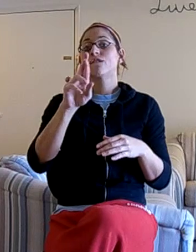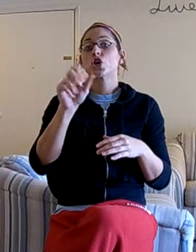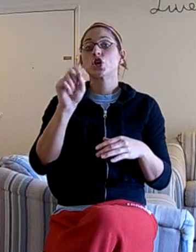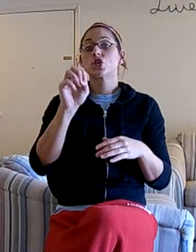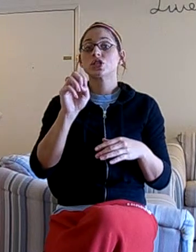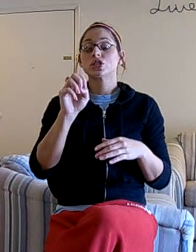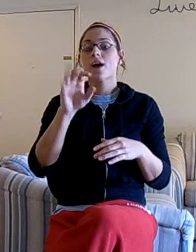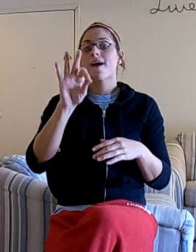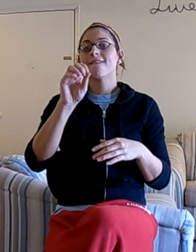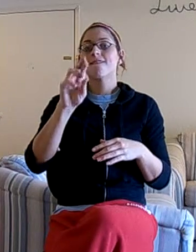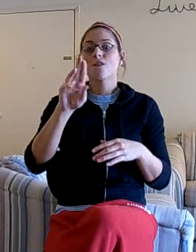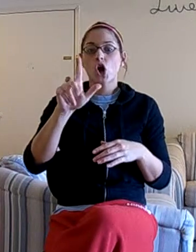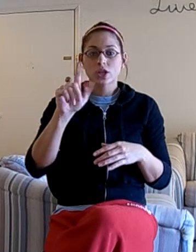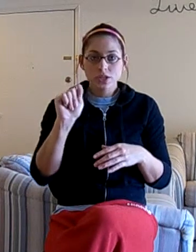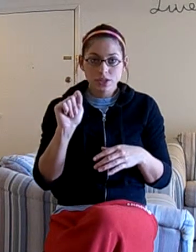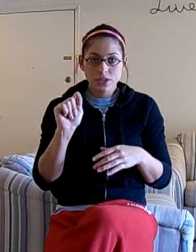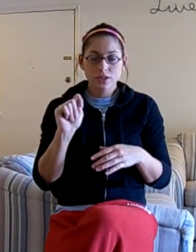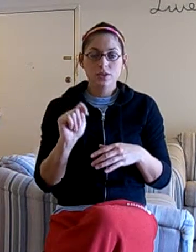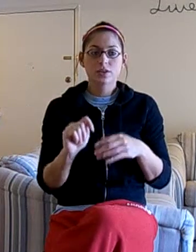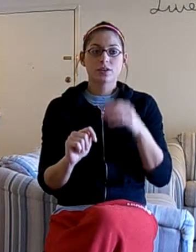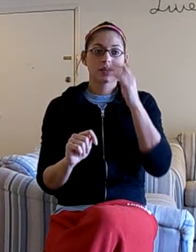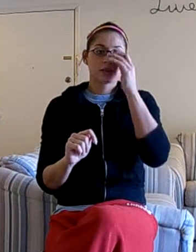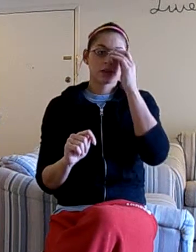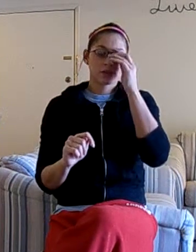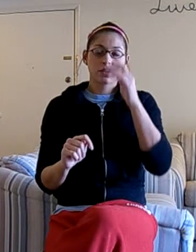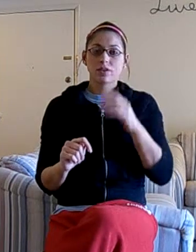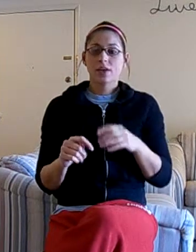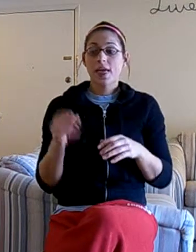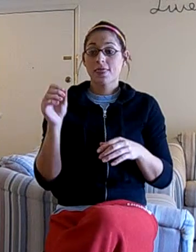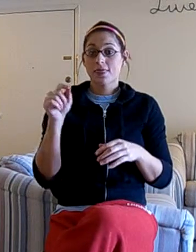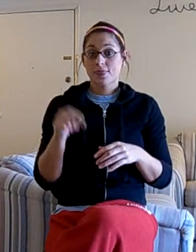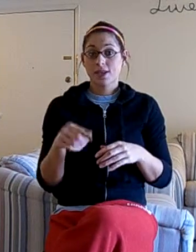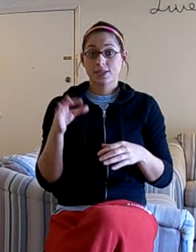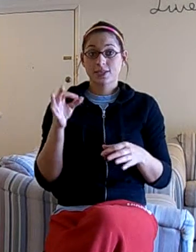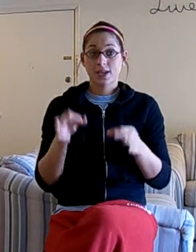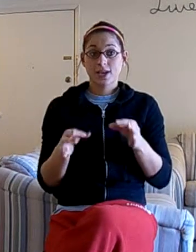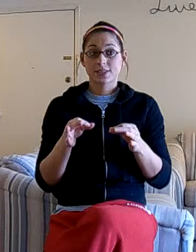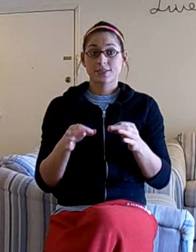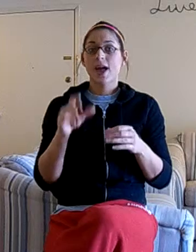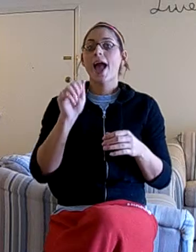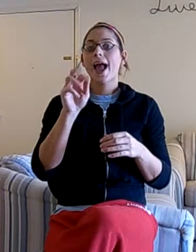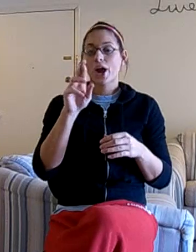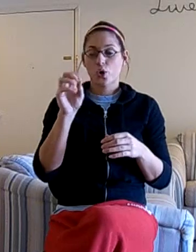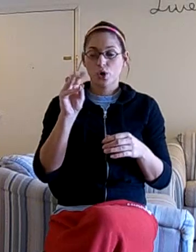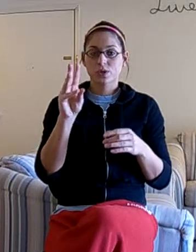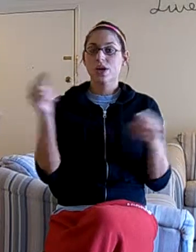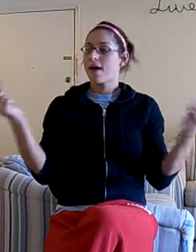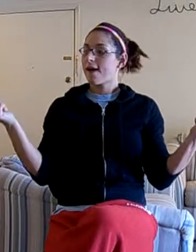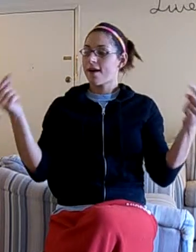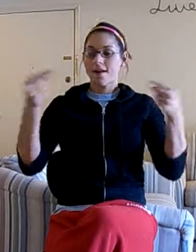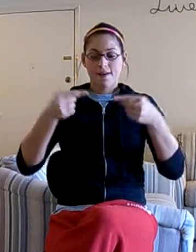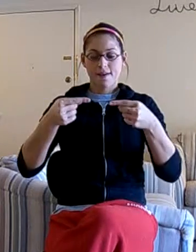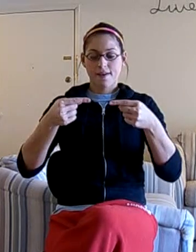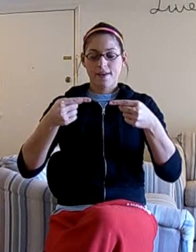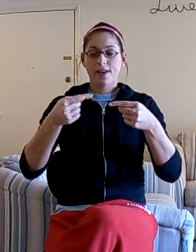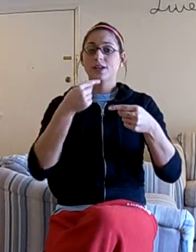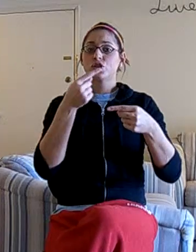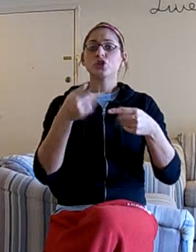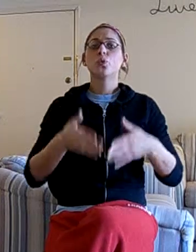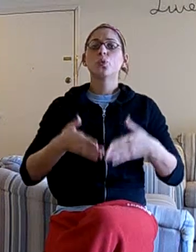fault, but a reverse fault. And in this case, these arrows are pointing toward each other, which tells you this would happen in a